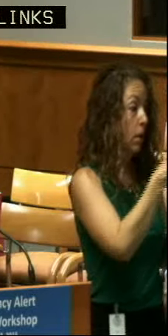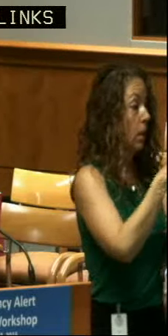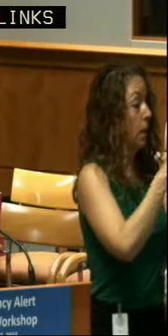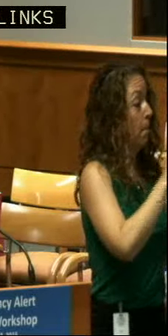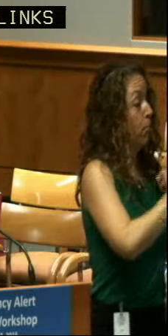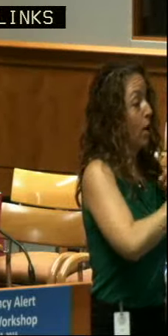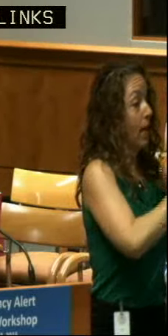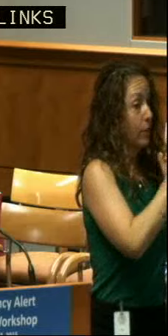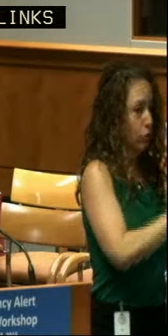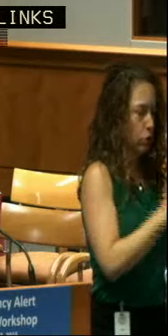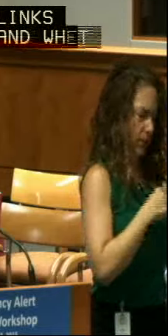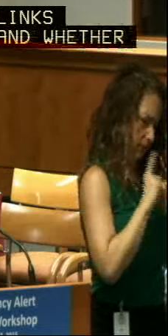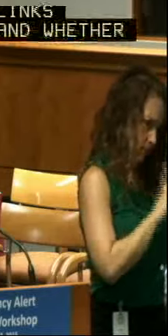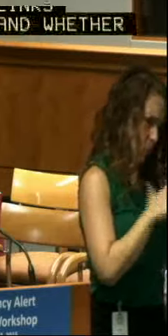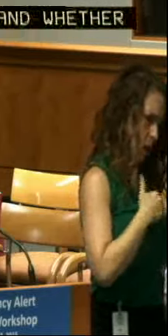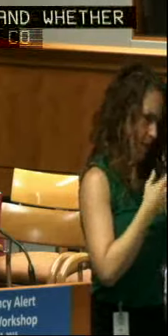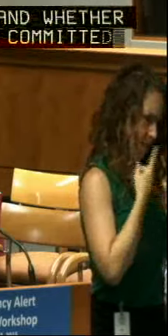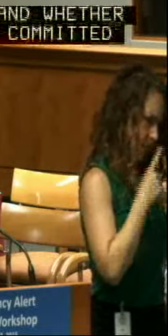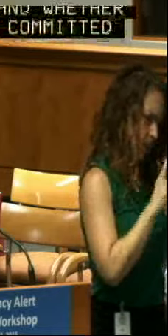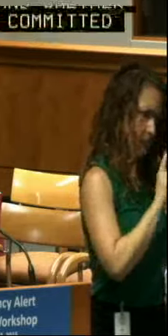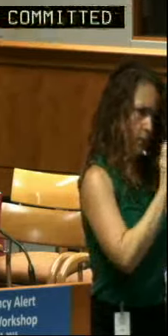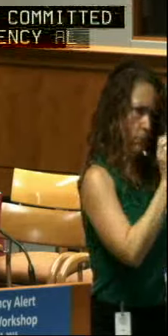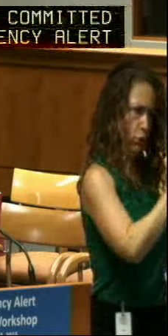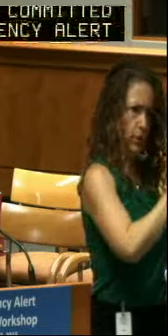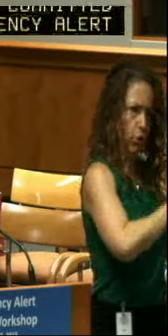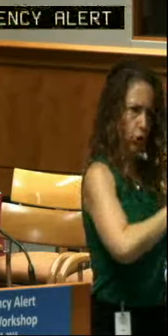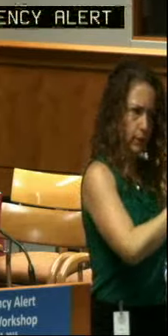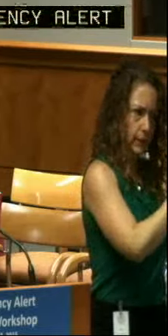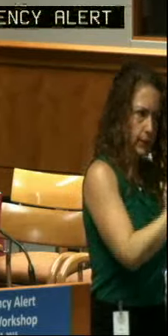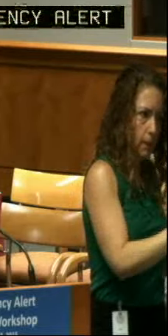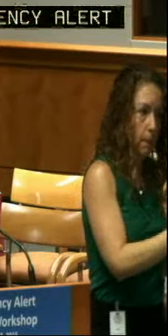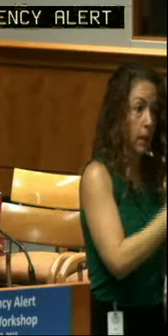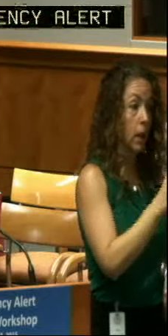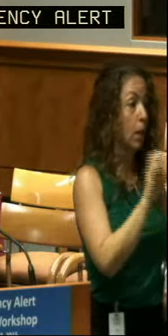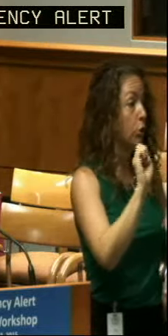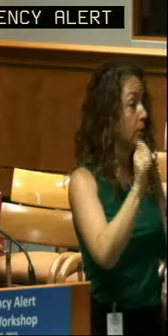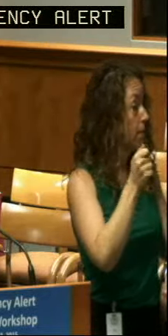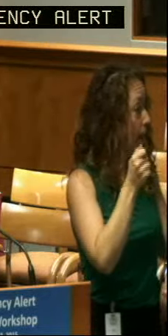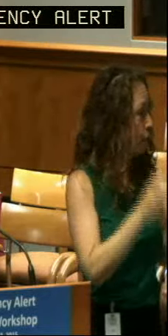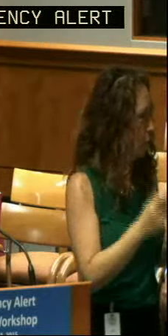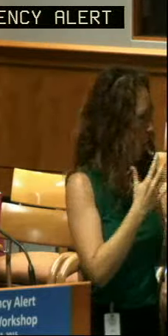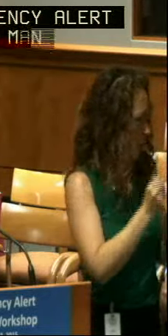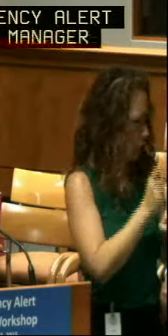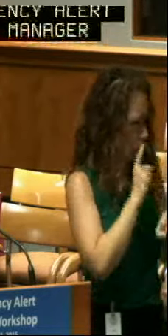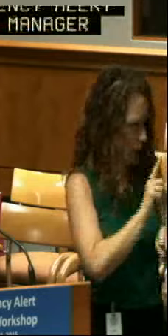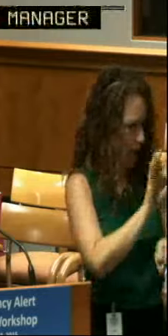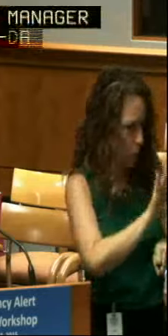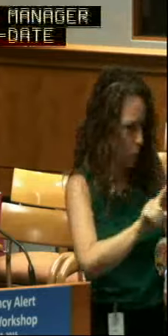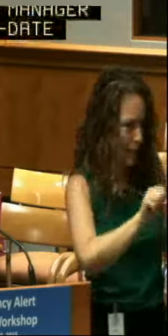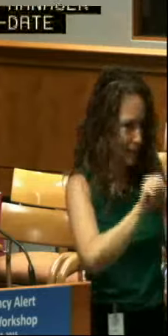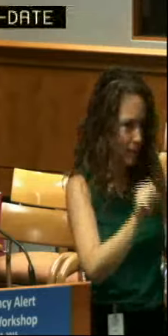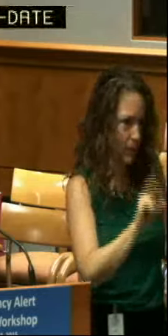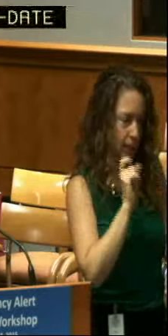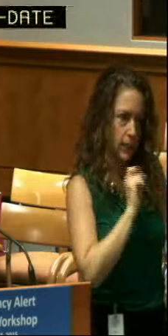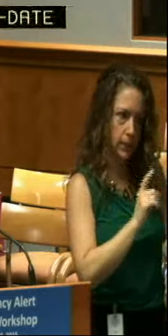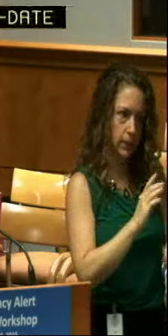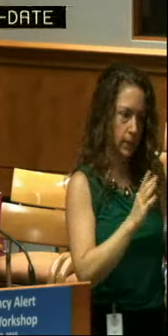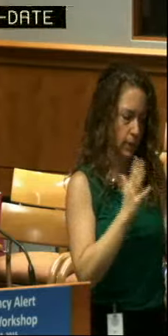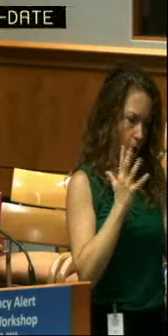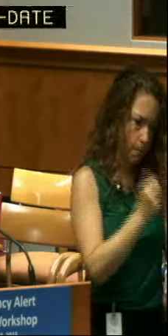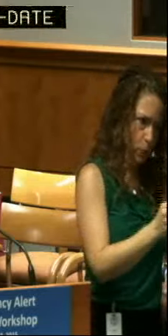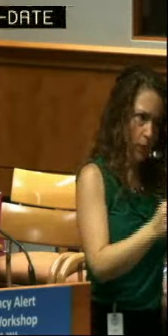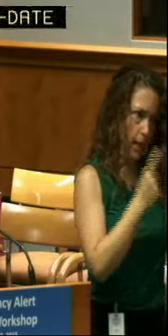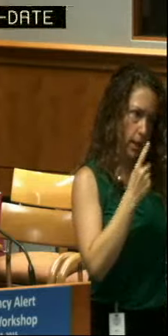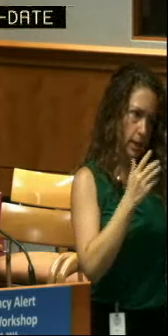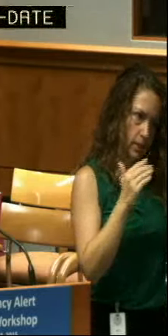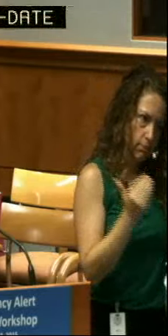an emergency manager committed to an up-to-date and responsive 911 system, and more importantly, the 911 service that provides, or